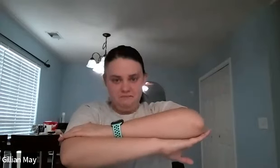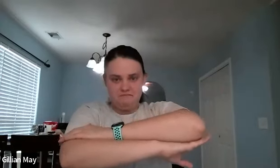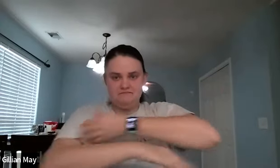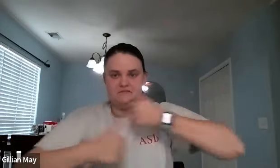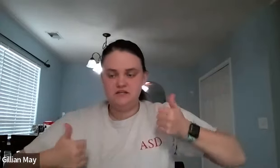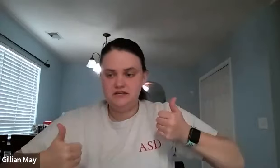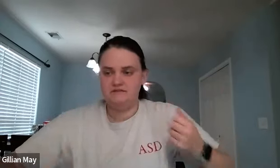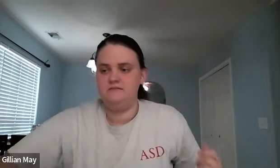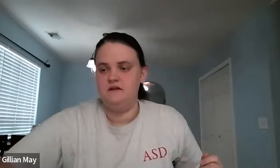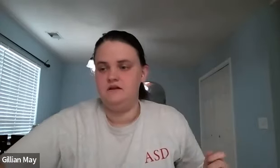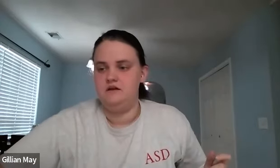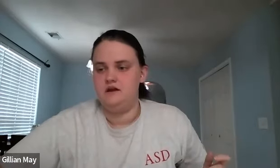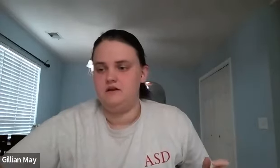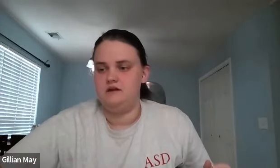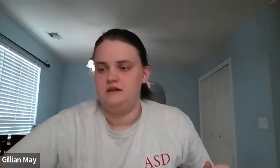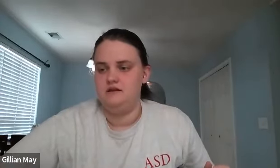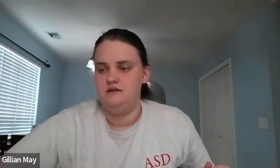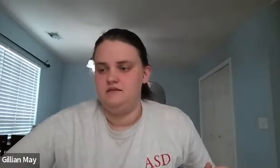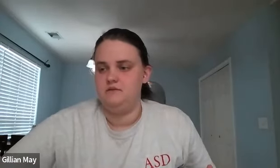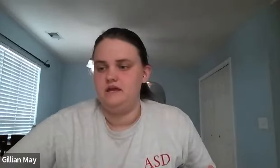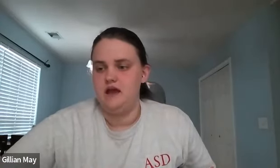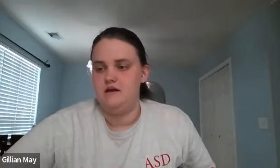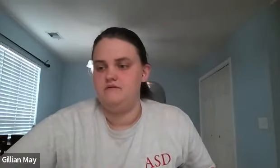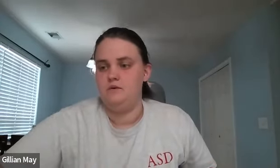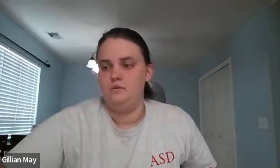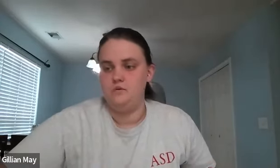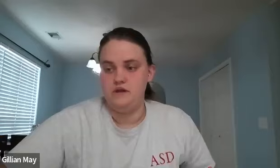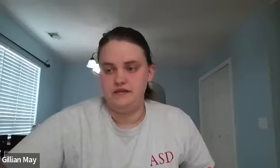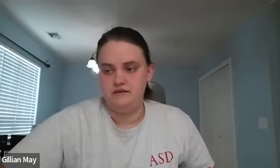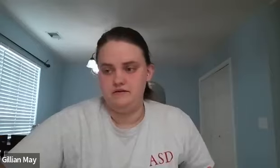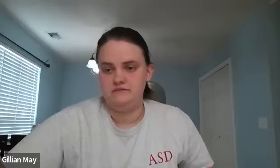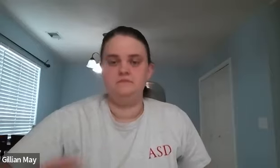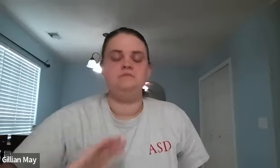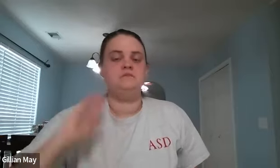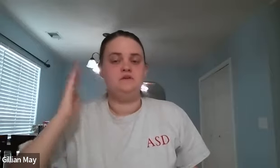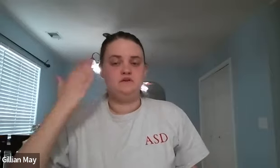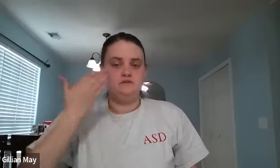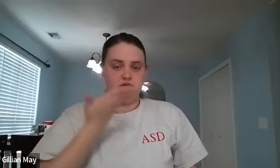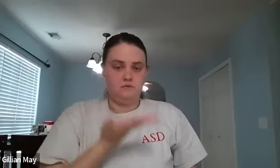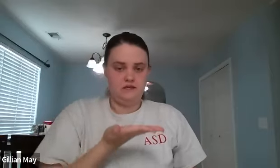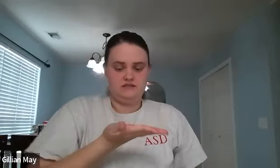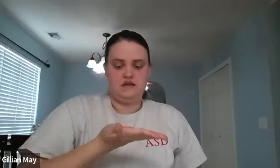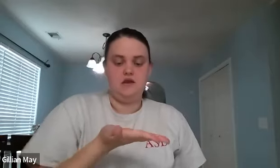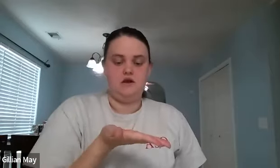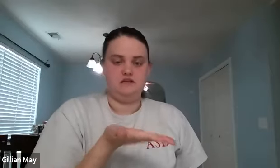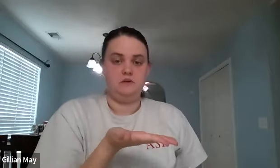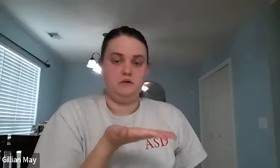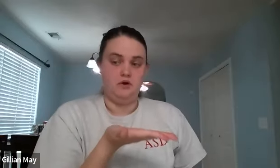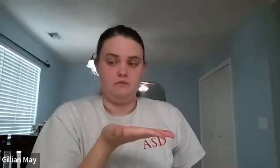Yep. Good. All right. Then we have week. So week is that non-dominant palm